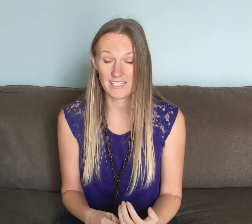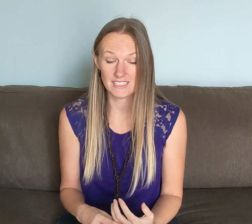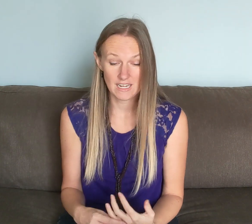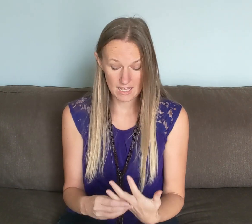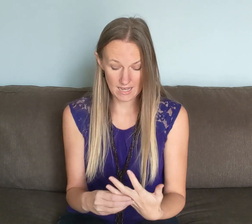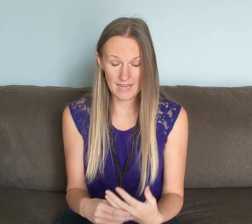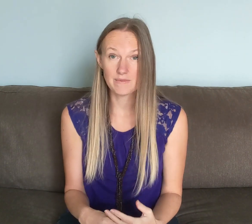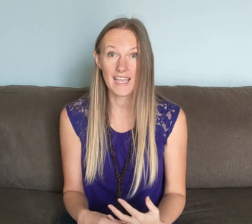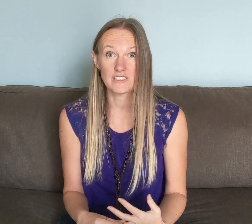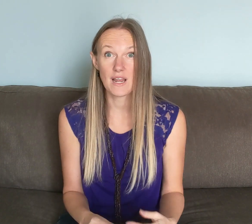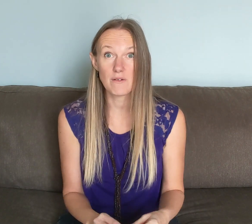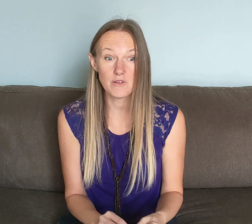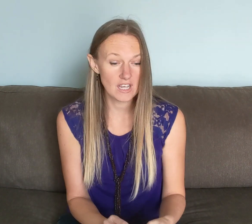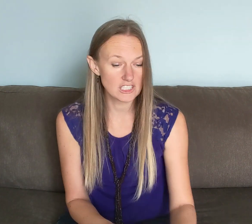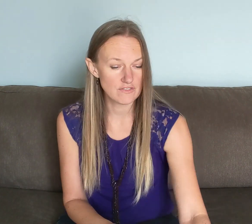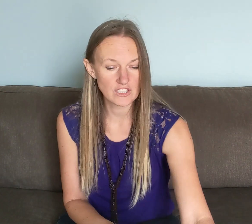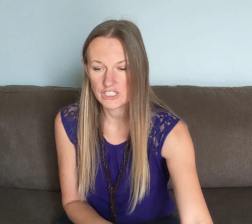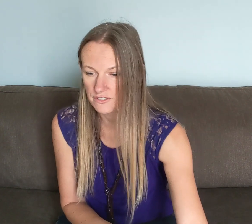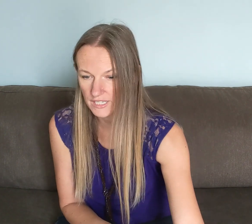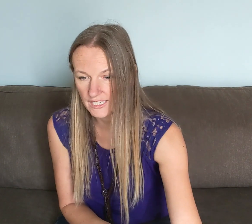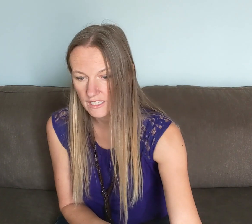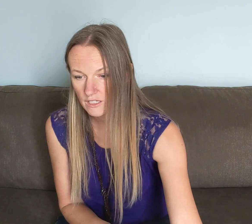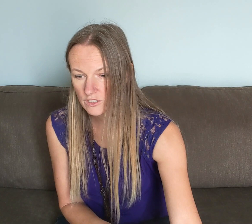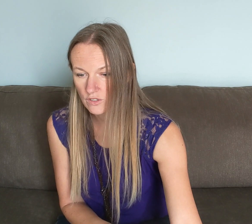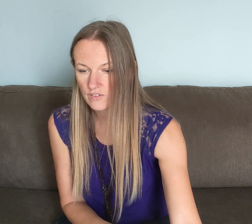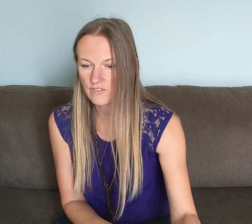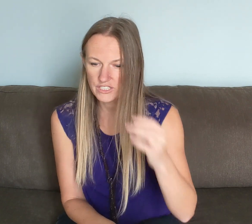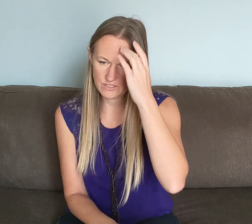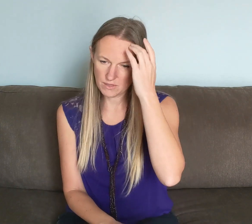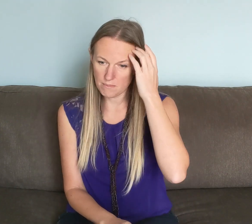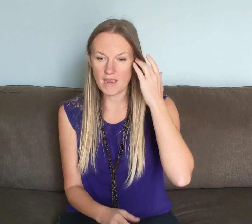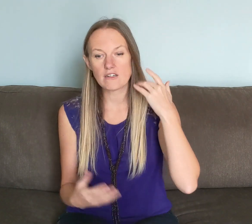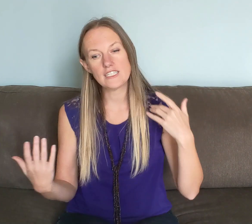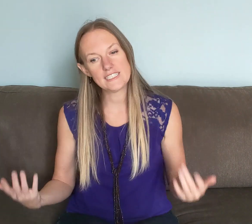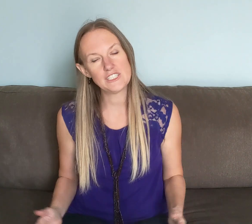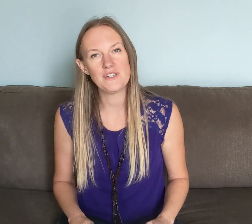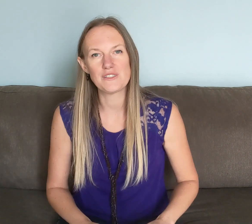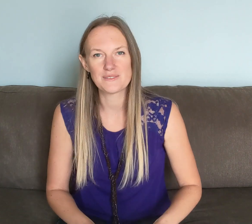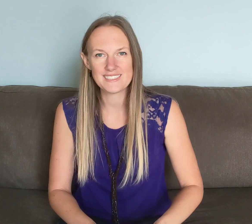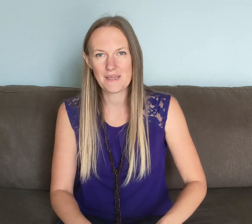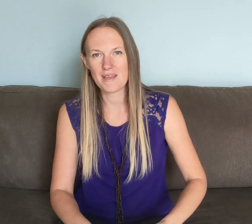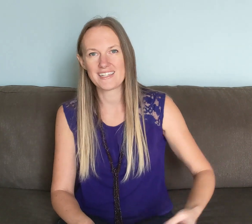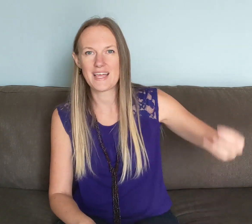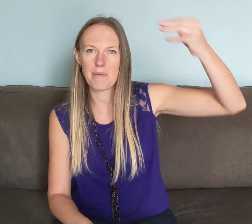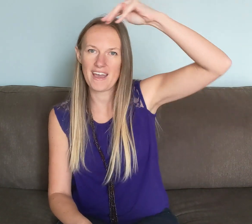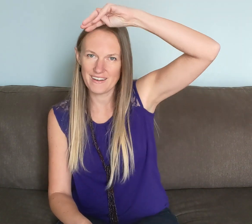bridge. Okay, so now we're moving on to verse 3. So for verse 3, Mary, did you know? So once again, back to that pattern